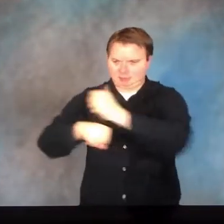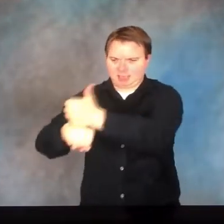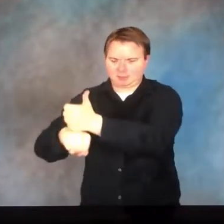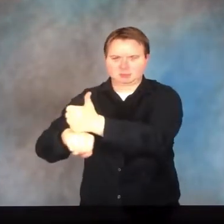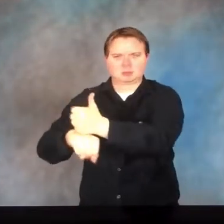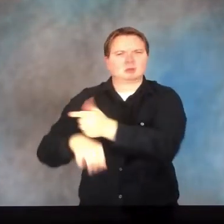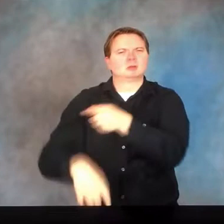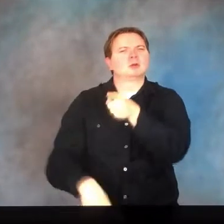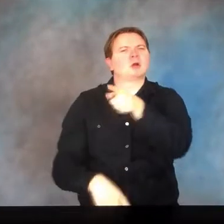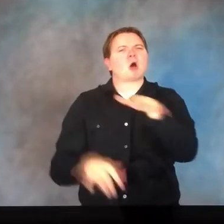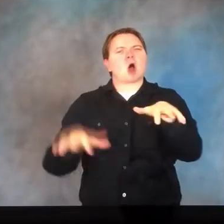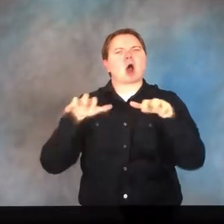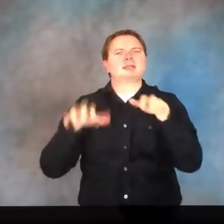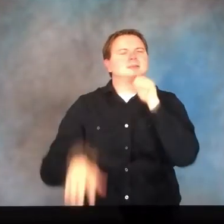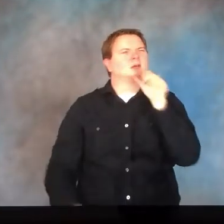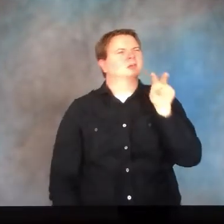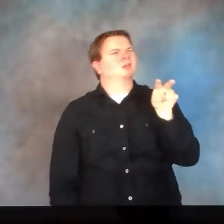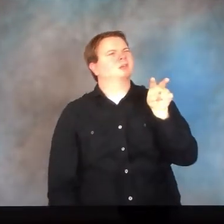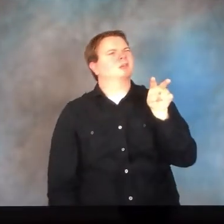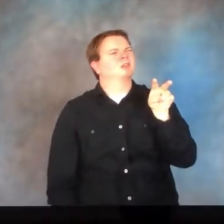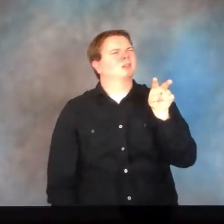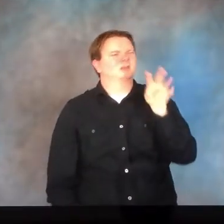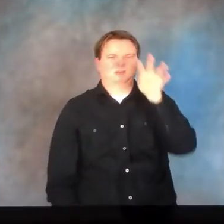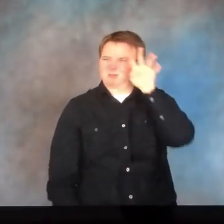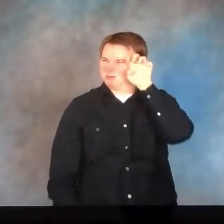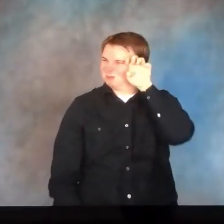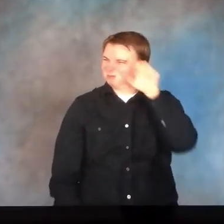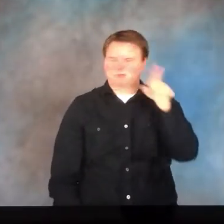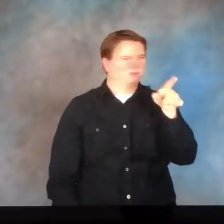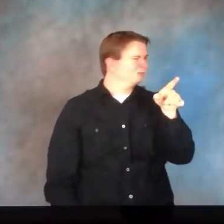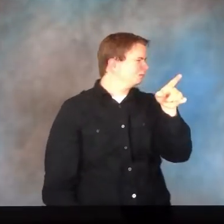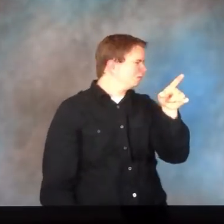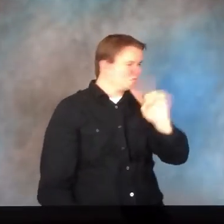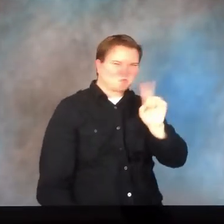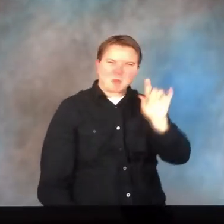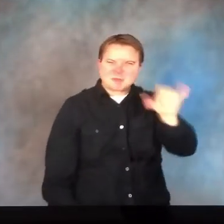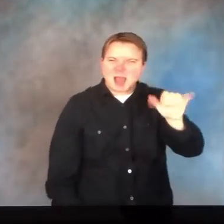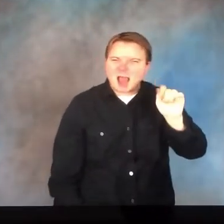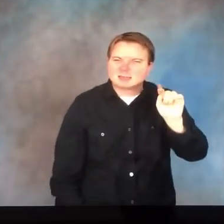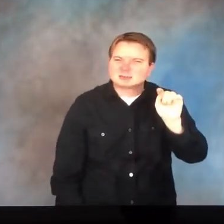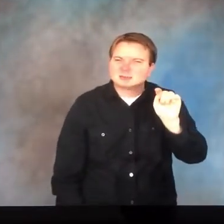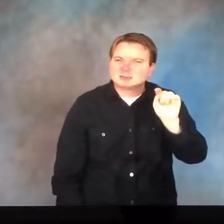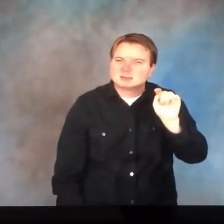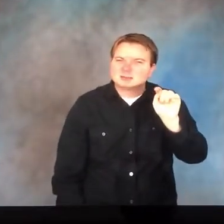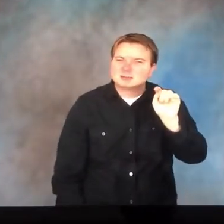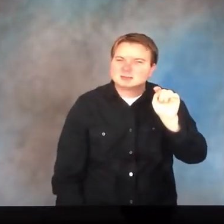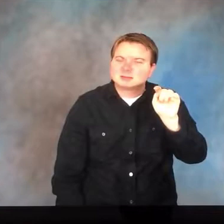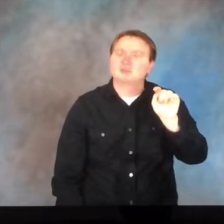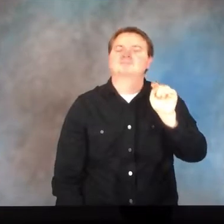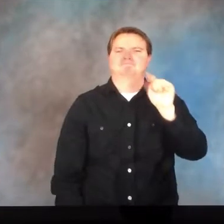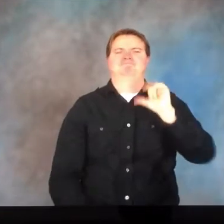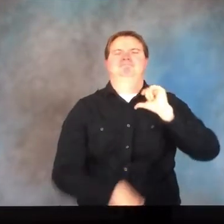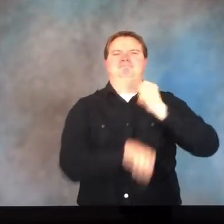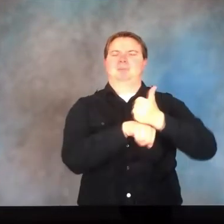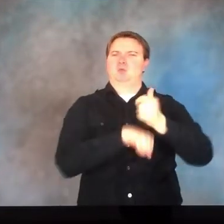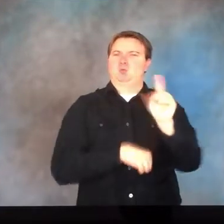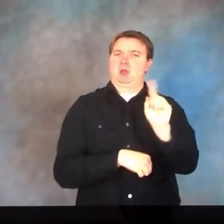can place things appropriately. And so the audience isn't confused at what hit what, where was the accident, all